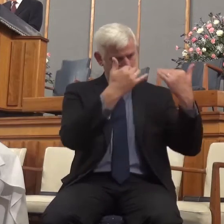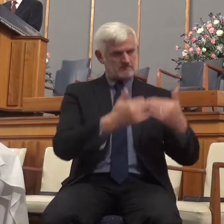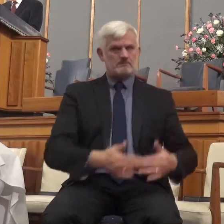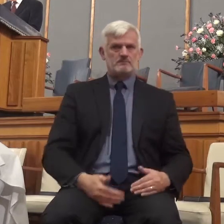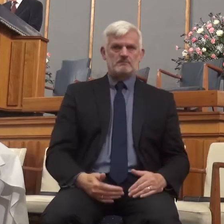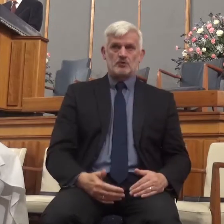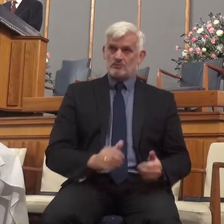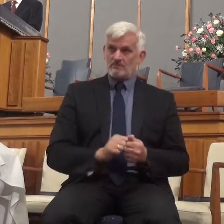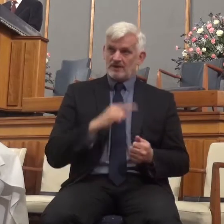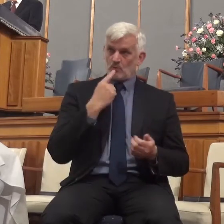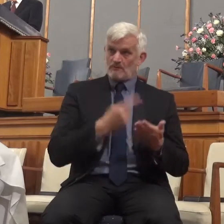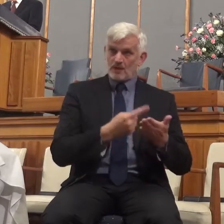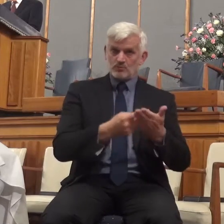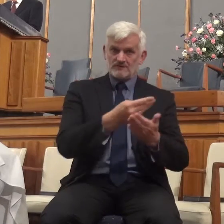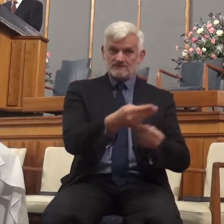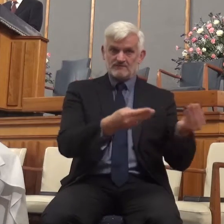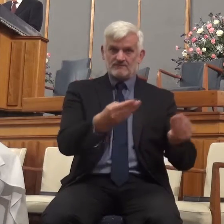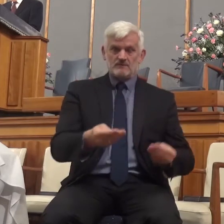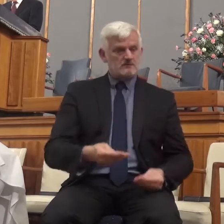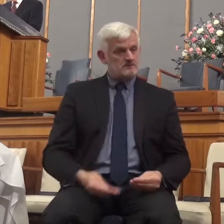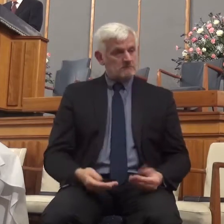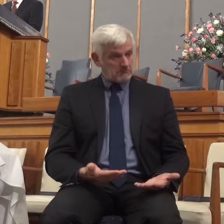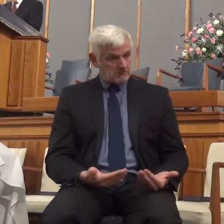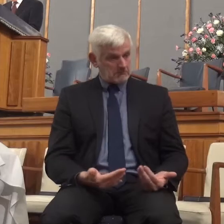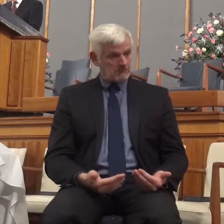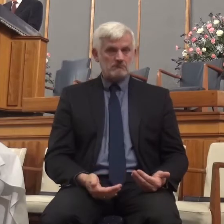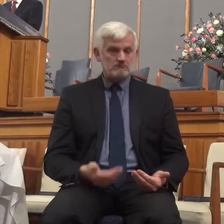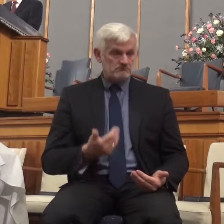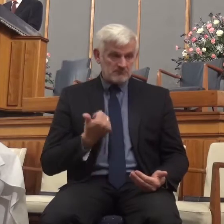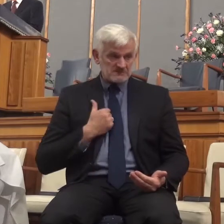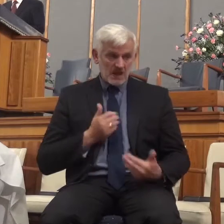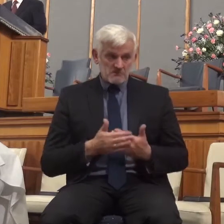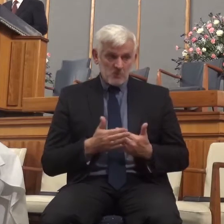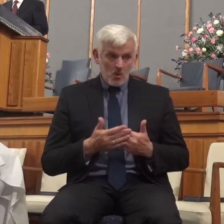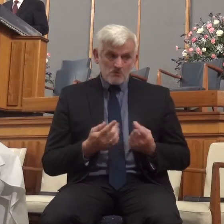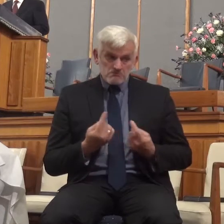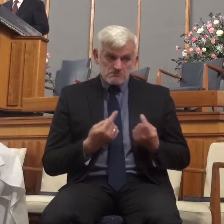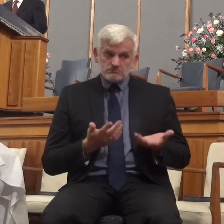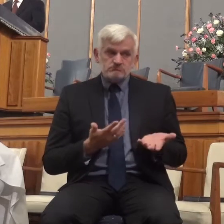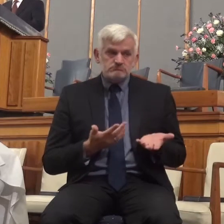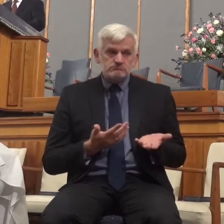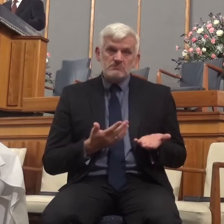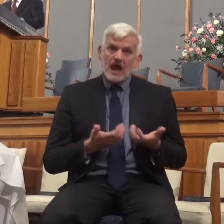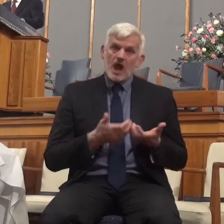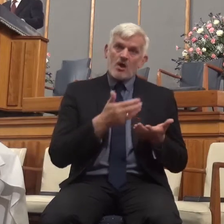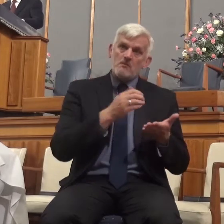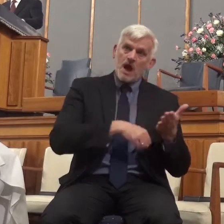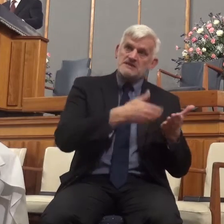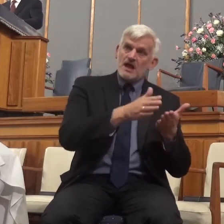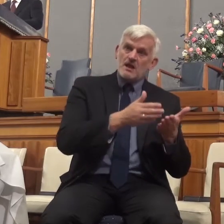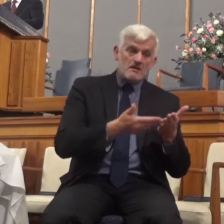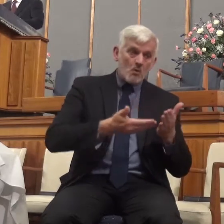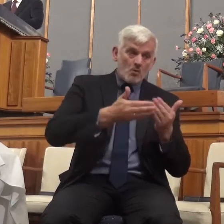whom he had given the money, that he might know how much every man had gained by trading. Then came